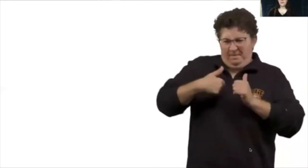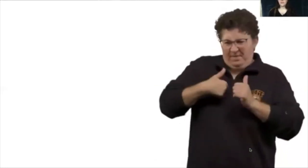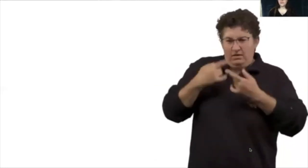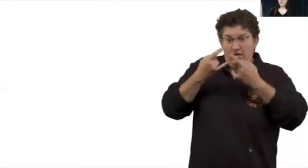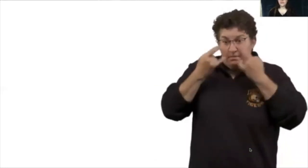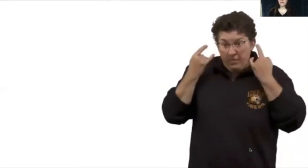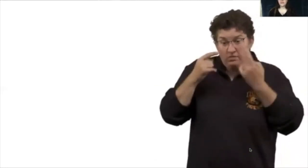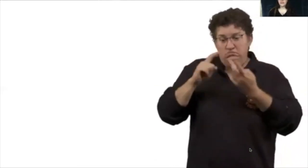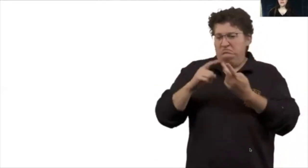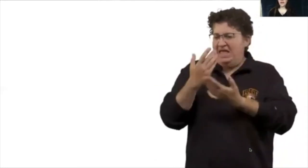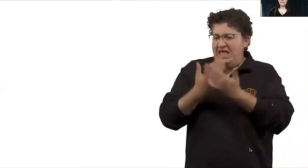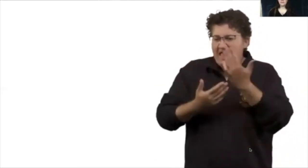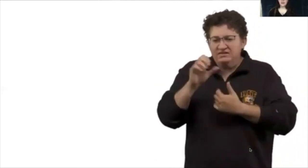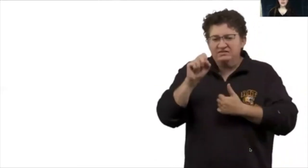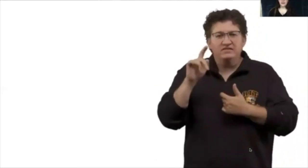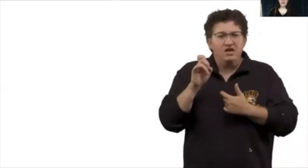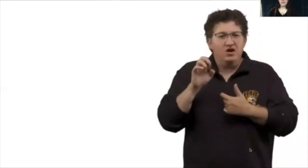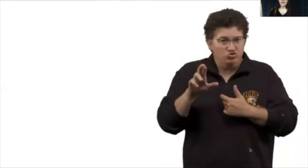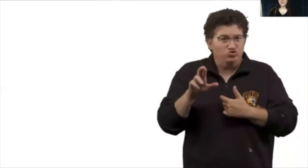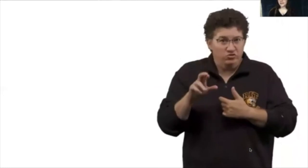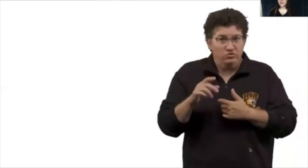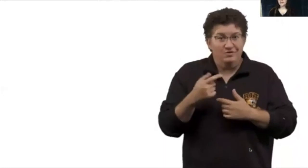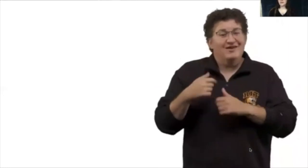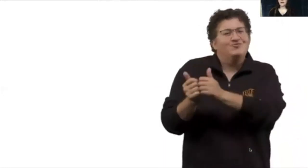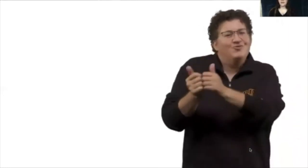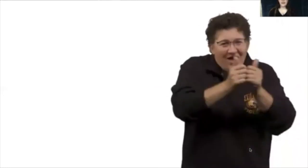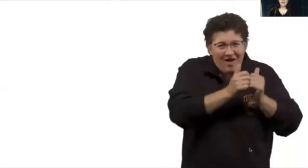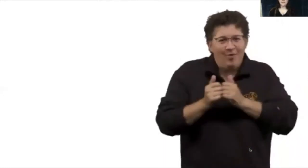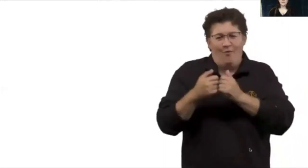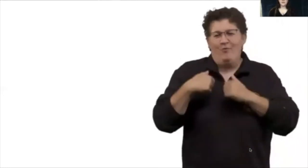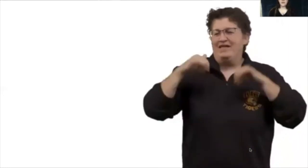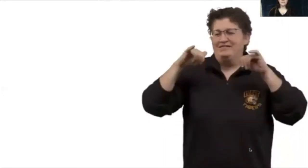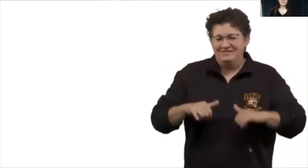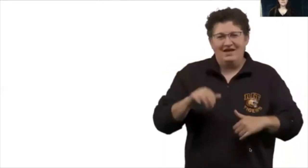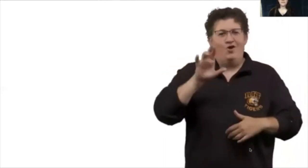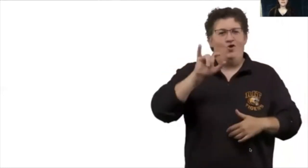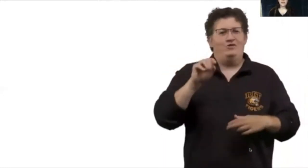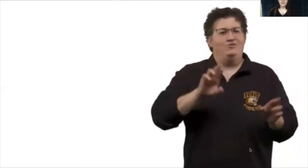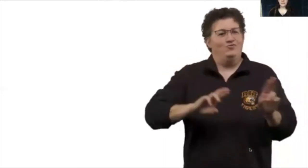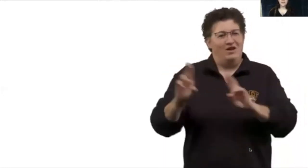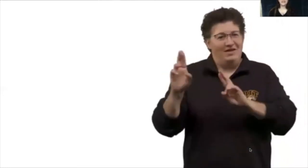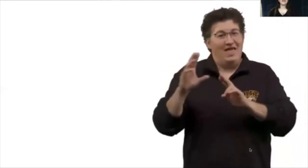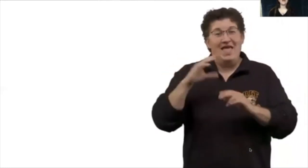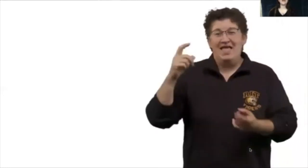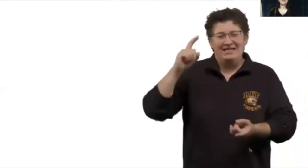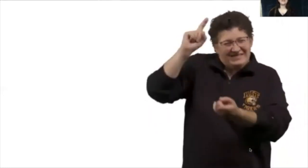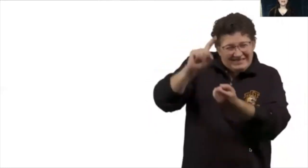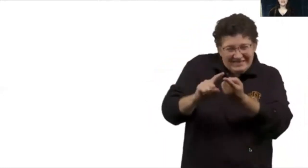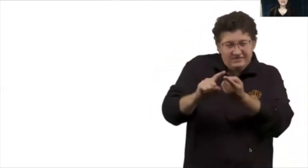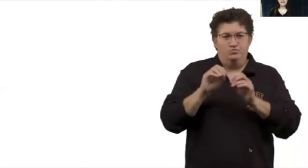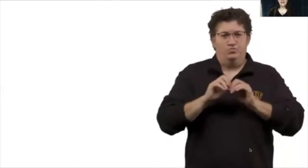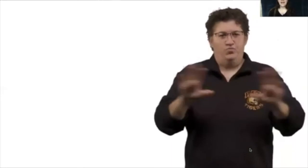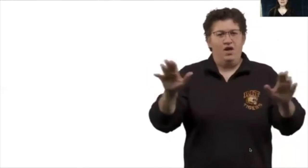keeping my personal things clean, and bringing, again, hand sanitizer and masks with me. Together, we can stay RIT